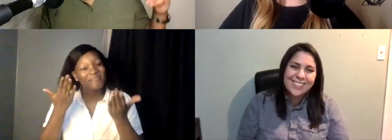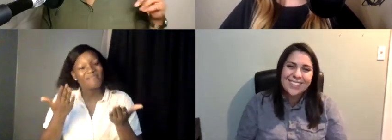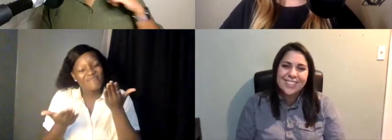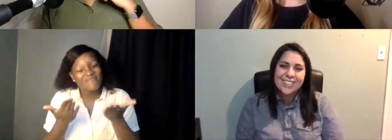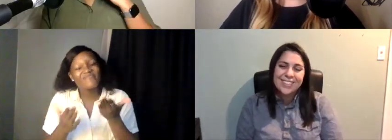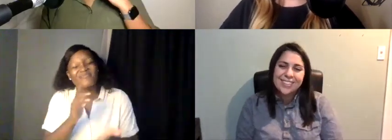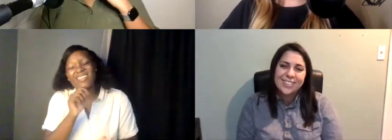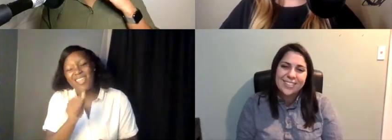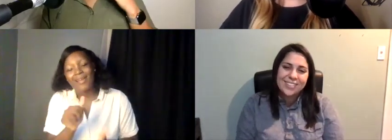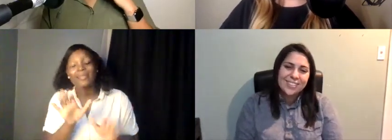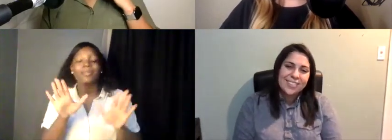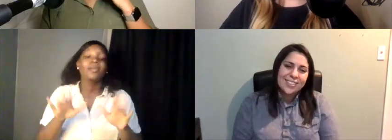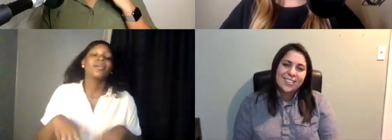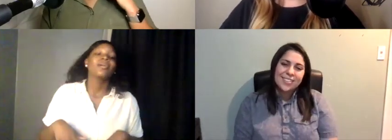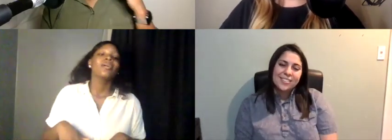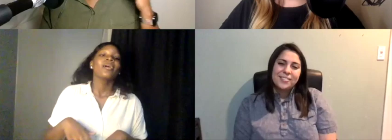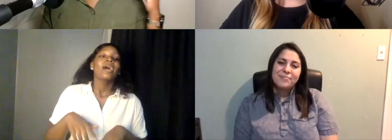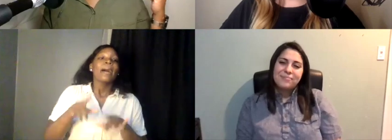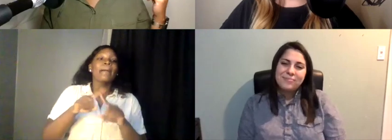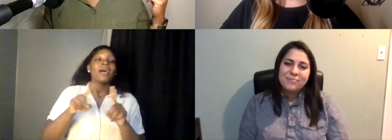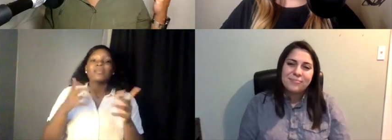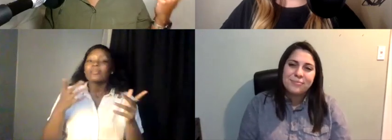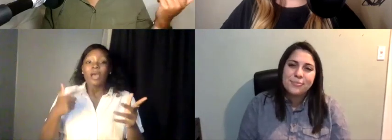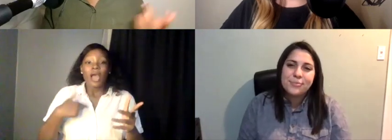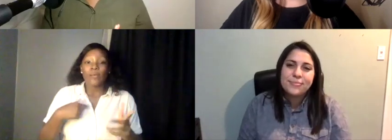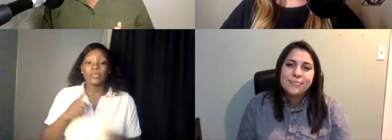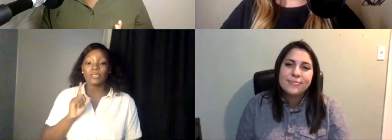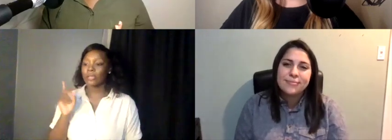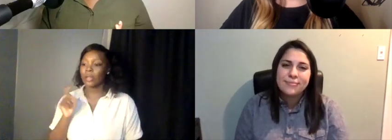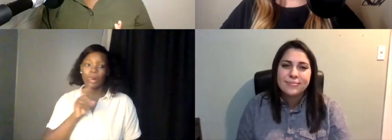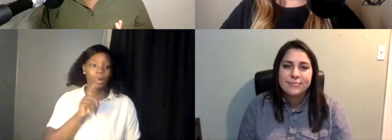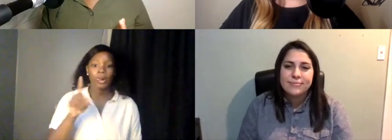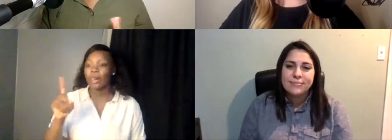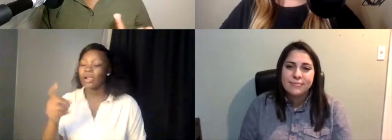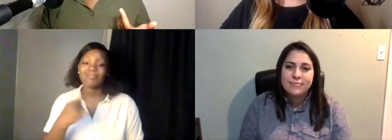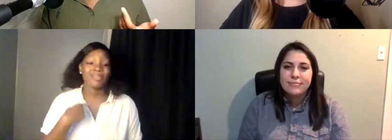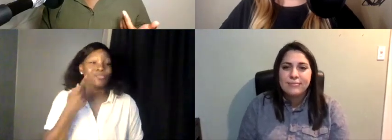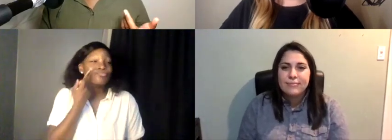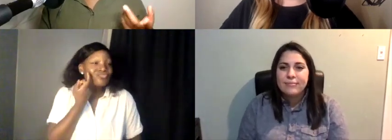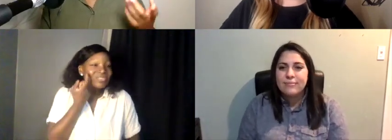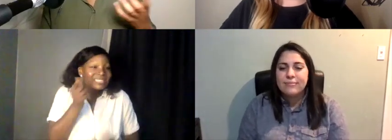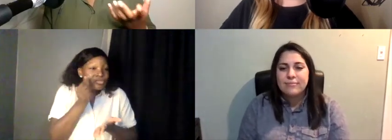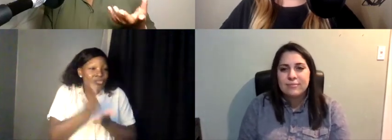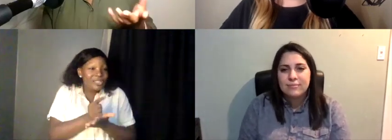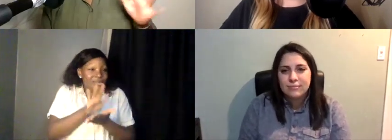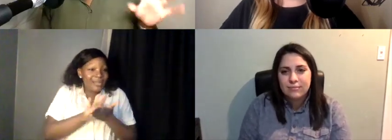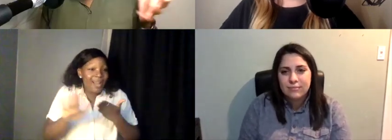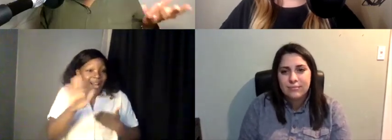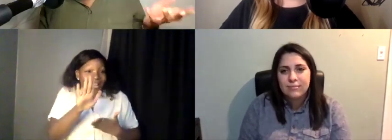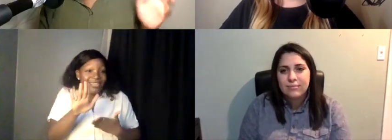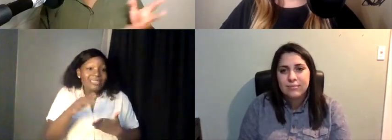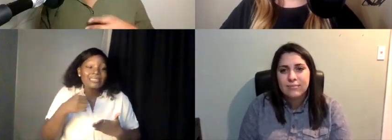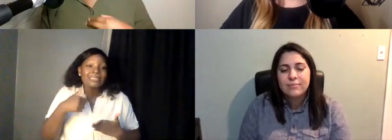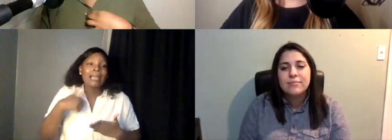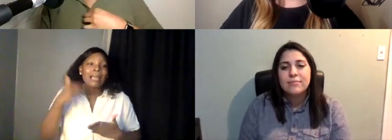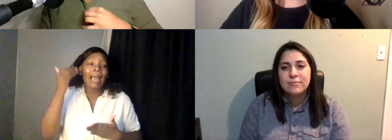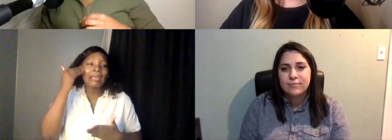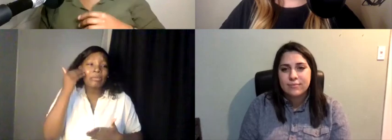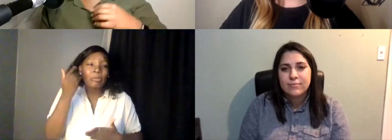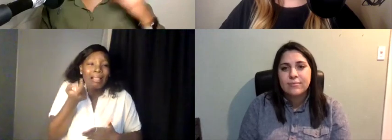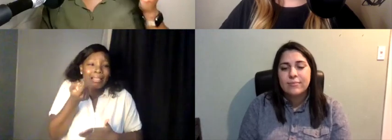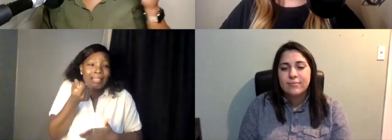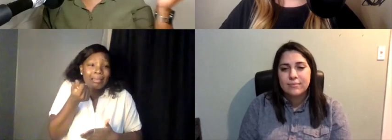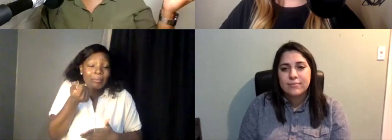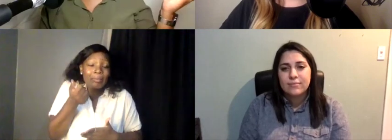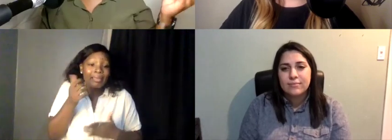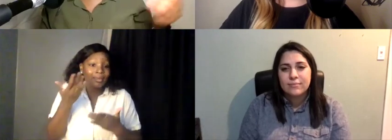But I got hired. Yeah. So like, I was just scrambling. Like I had graduated college. I knew somewhat of the direction I wanted to go, but like